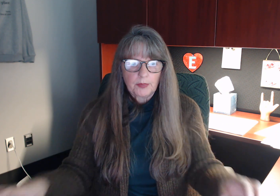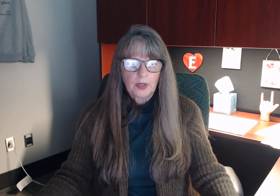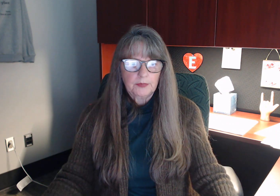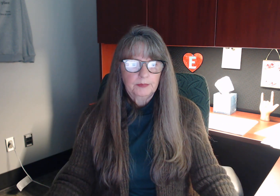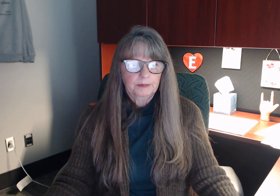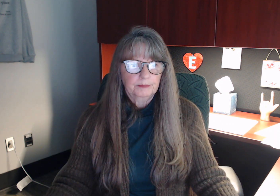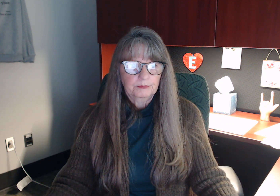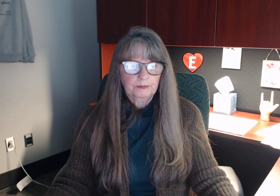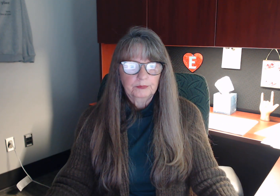apart.